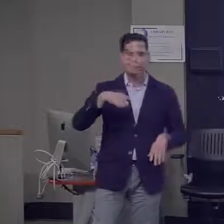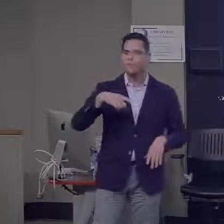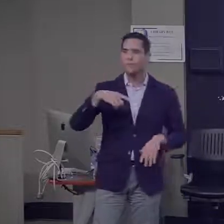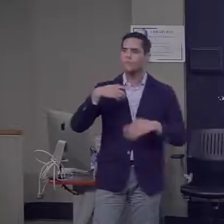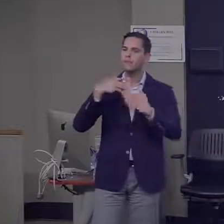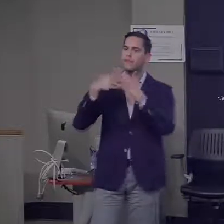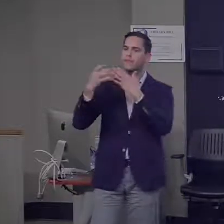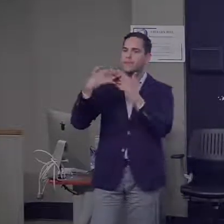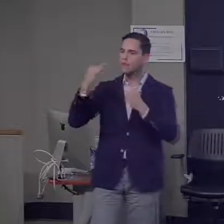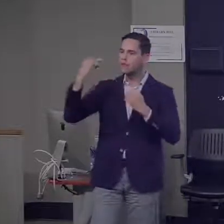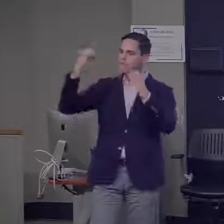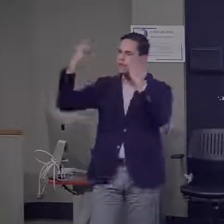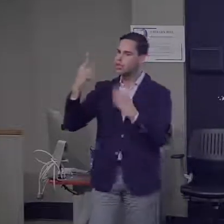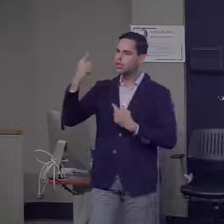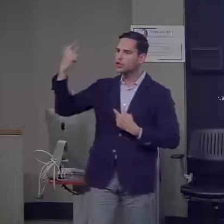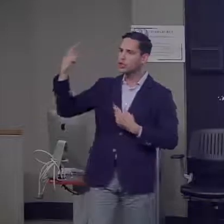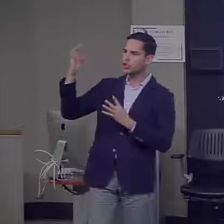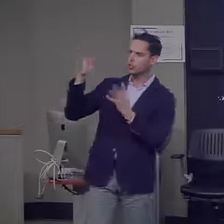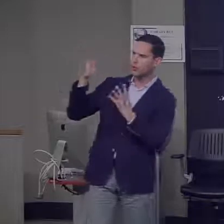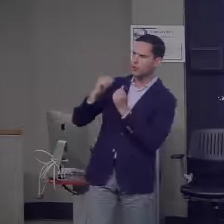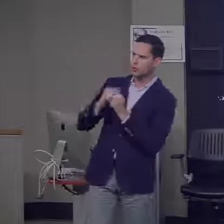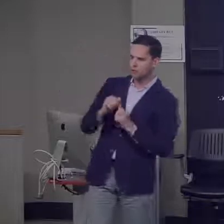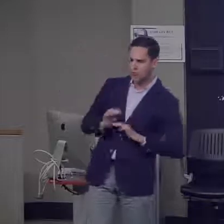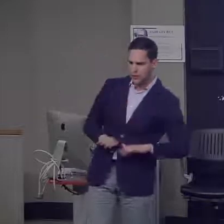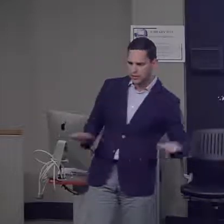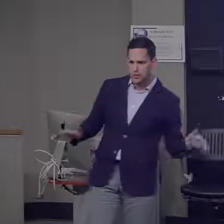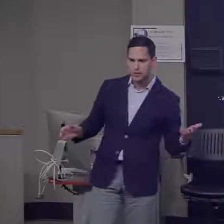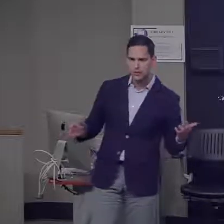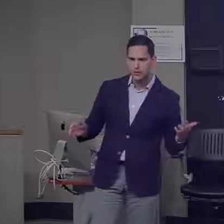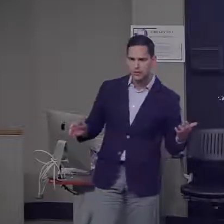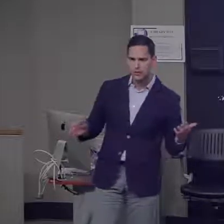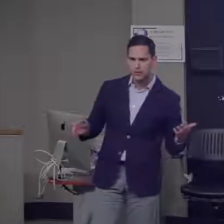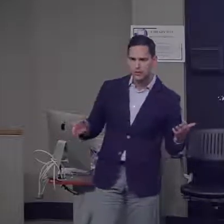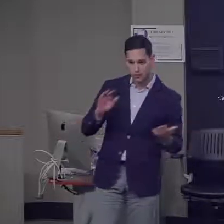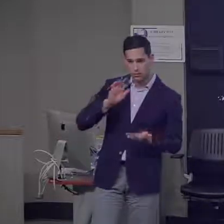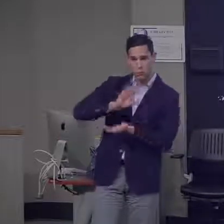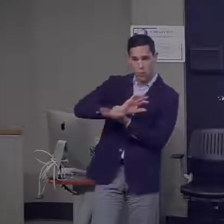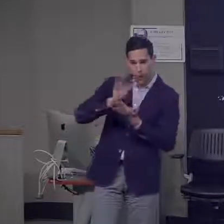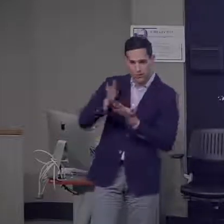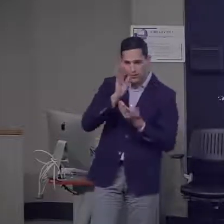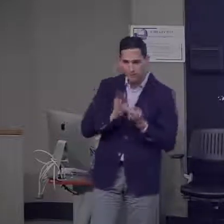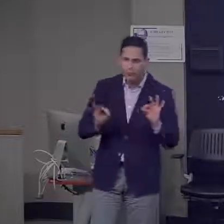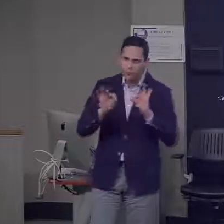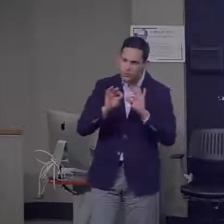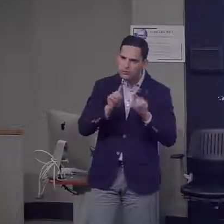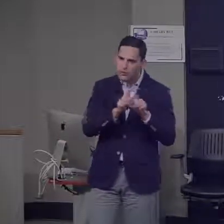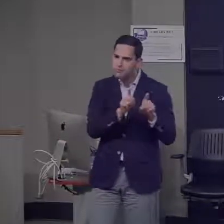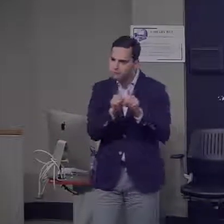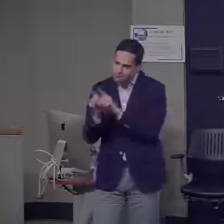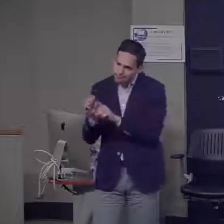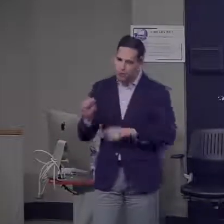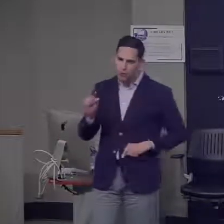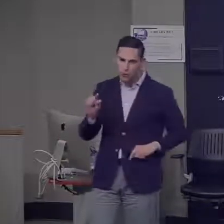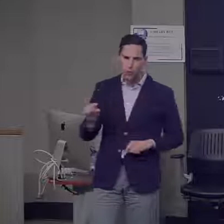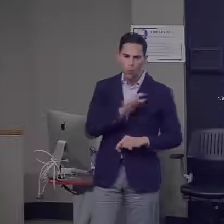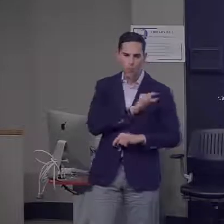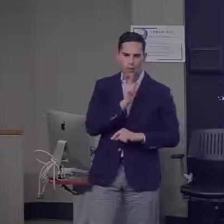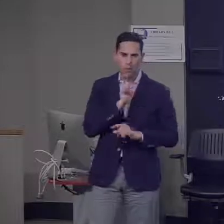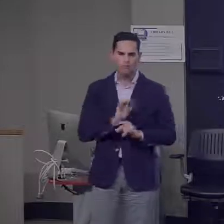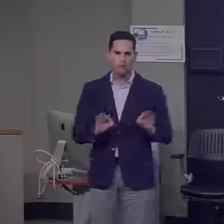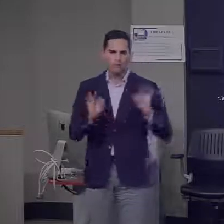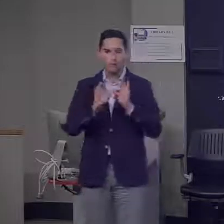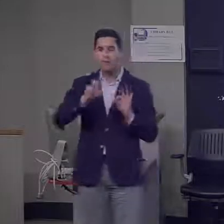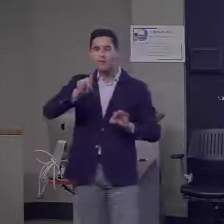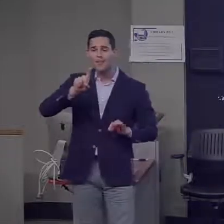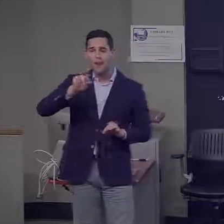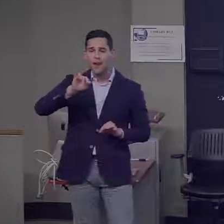teacher talking to the kid, when you look at the quality of the language that's out there, David Dickinson has actually